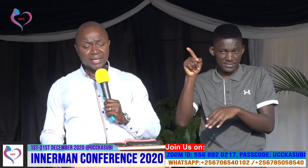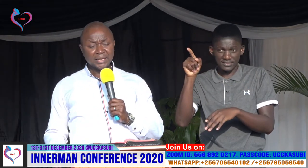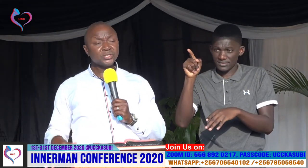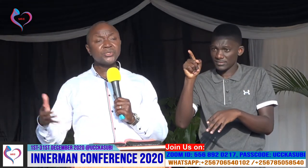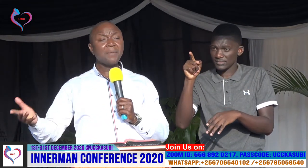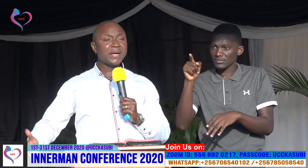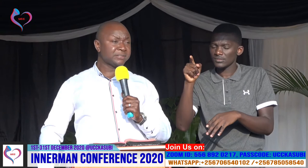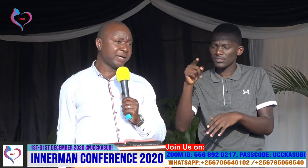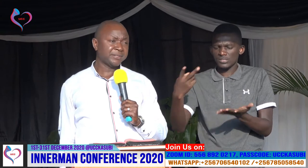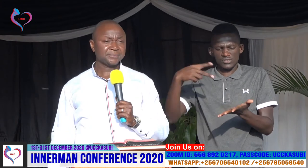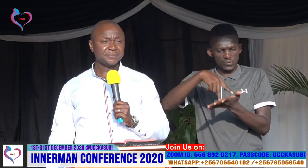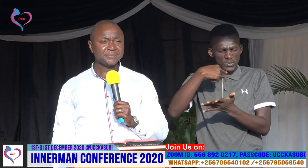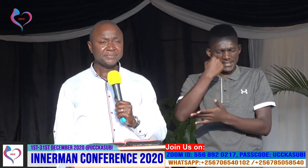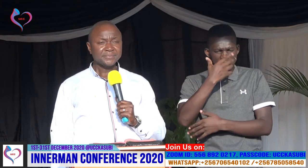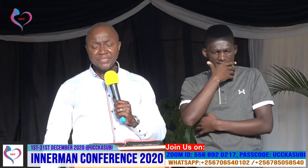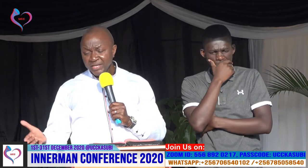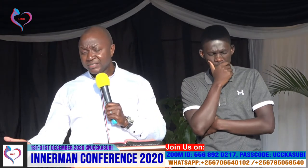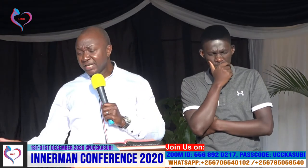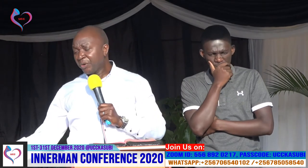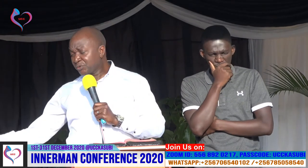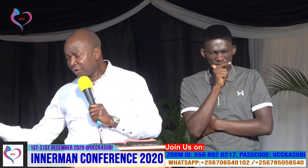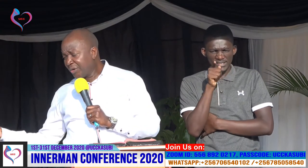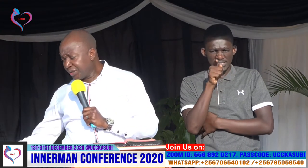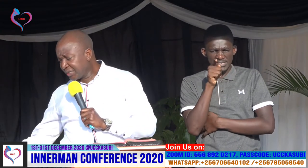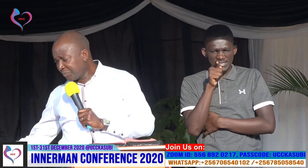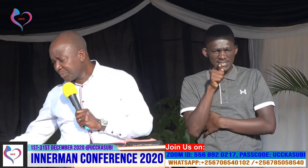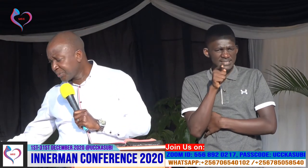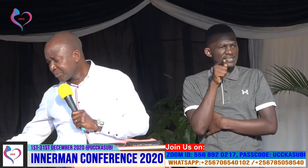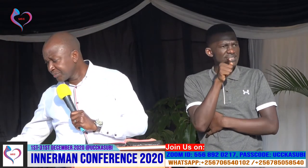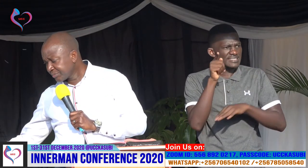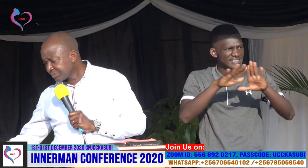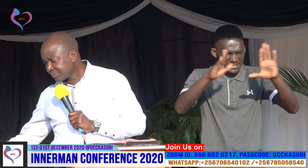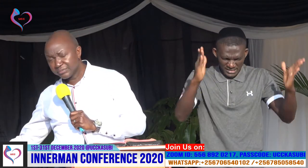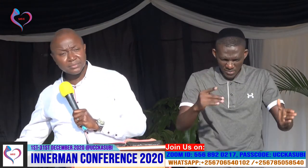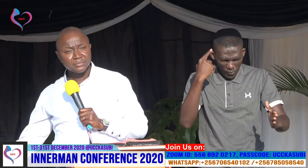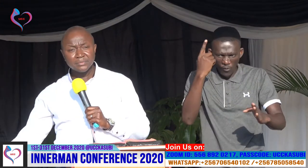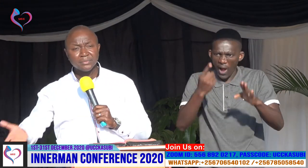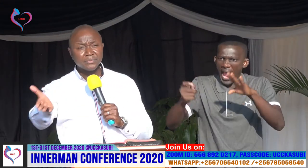Mubende, he stood up and said, this table is for anointed